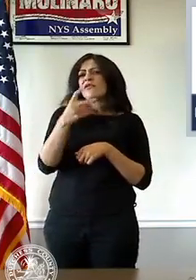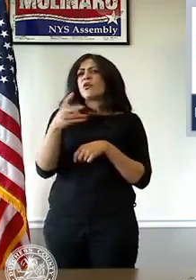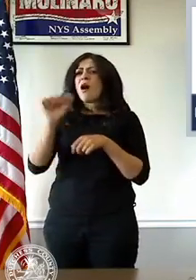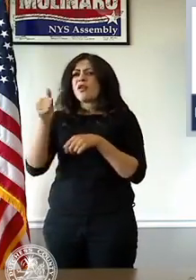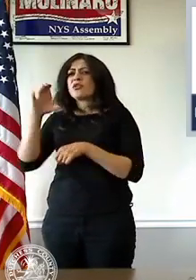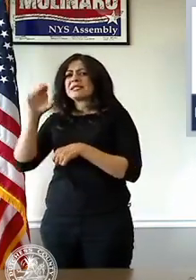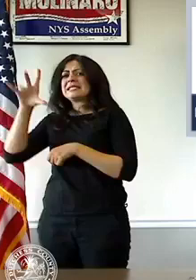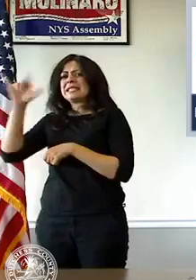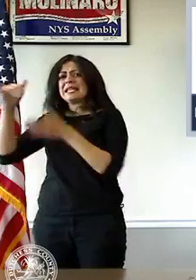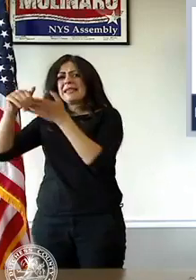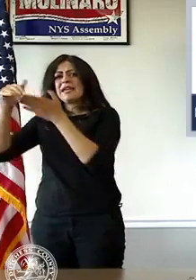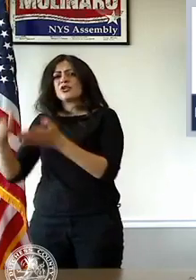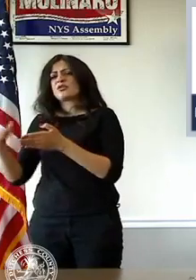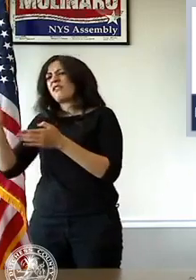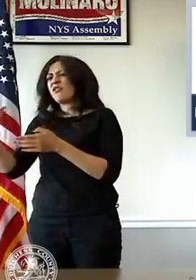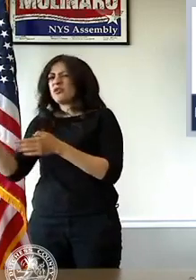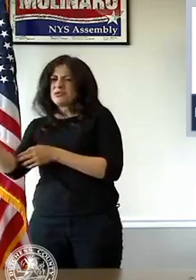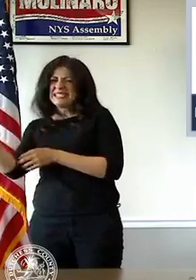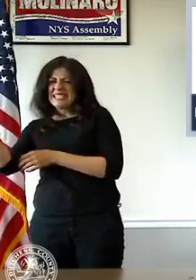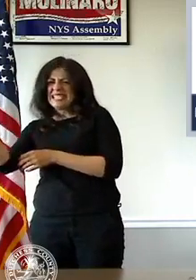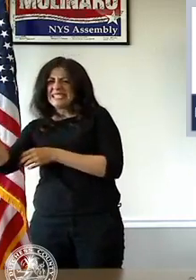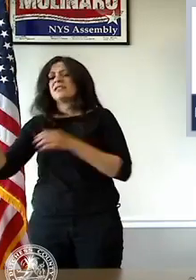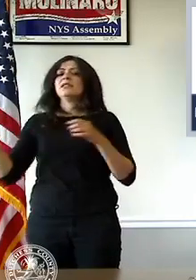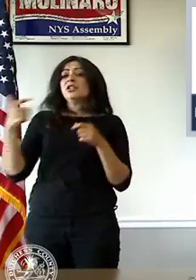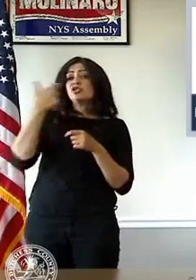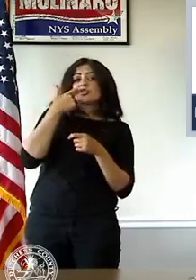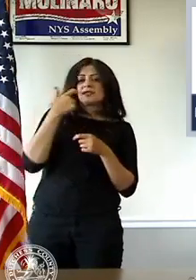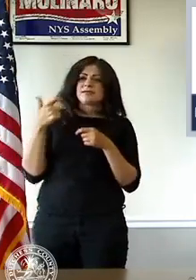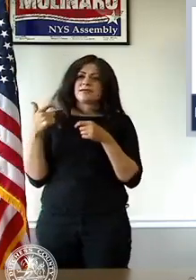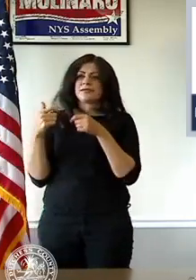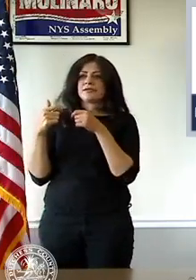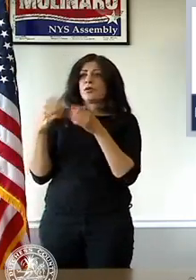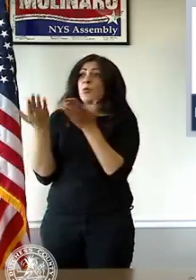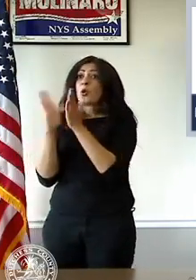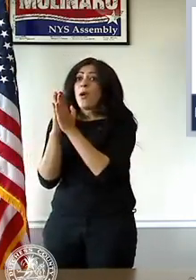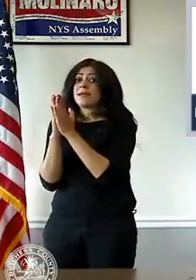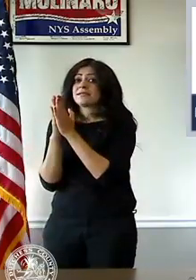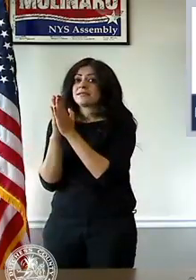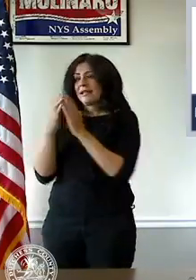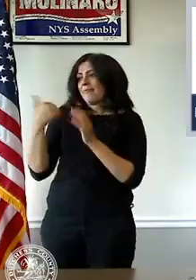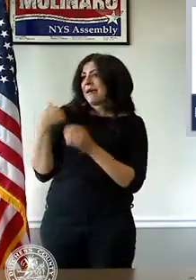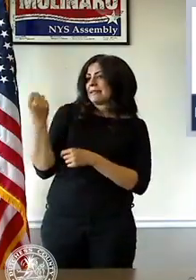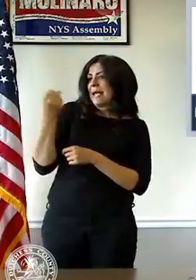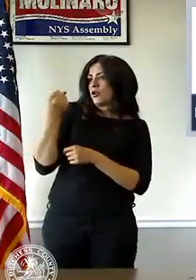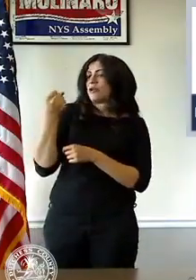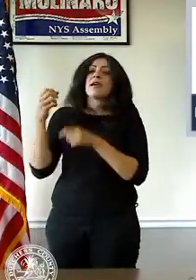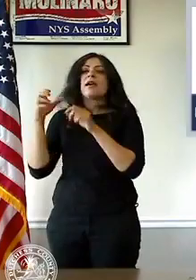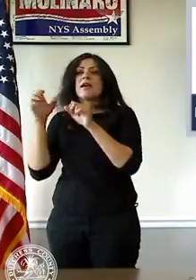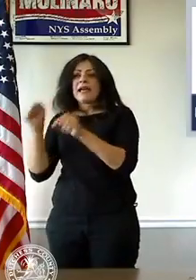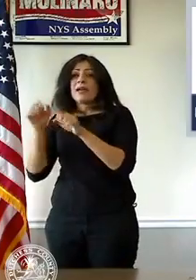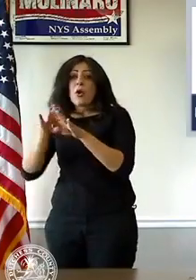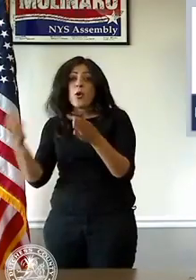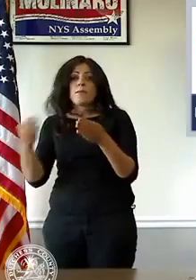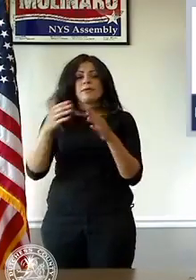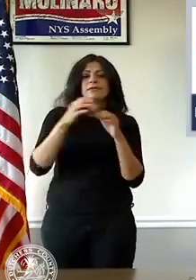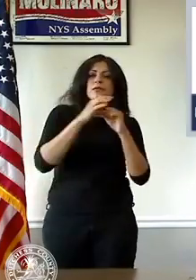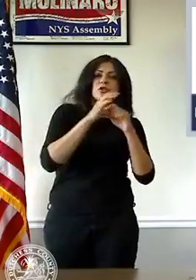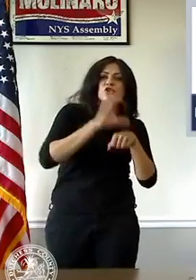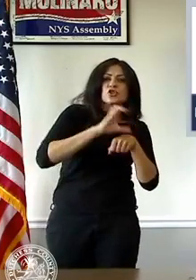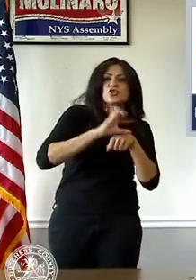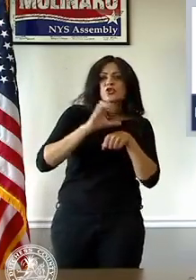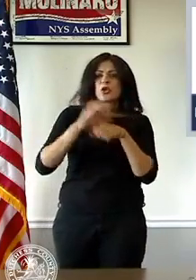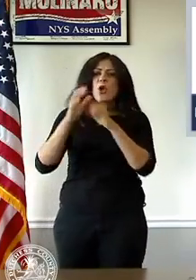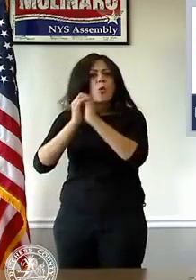leaders, made a request on Saturday or Sunday that in-person services begin at houses of worship. We think that, in